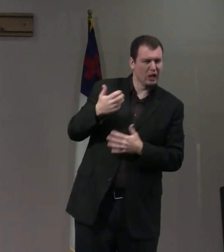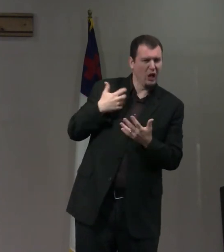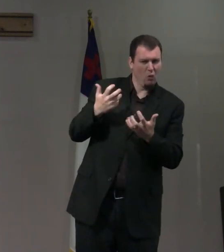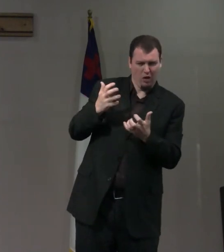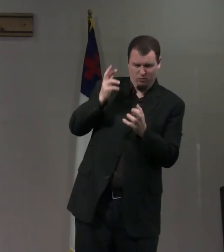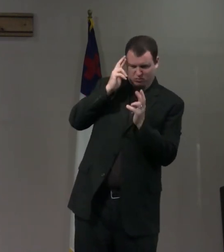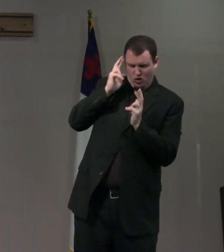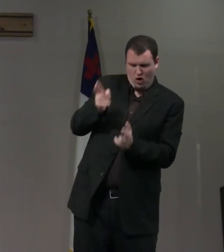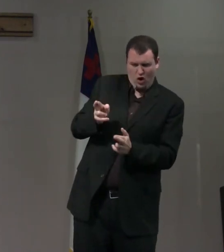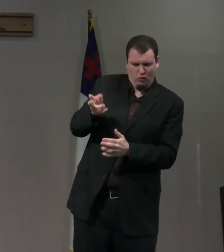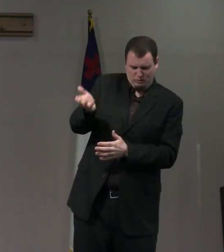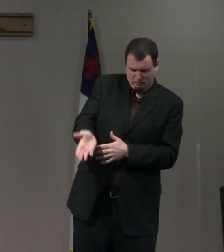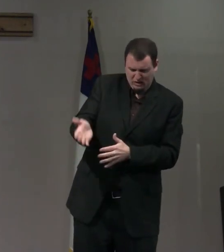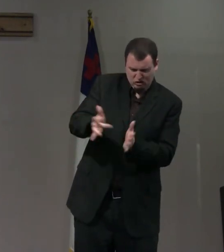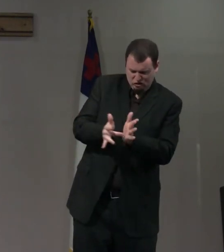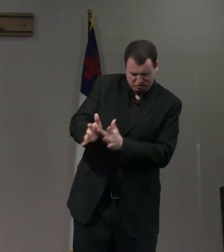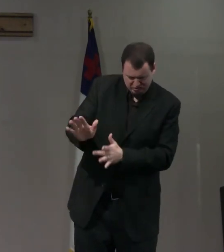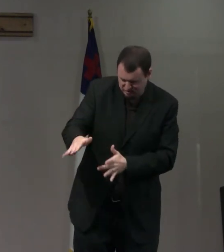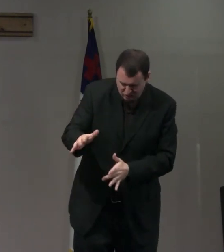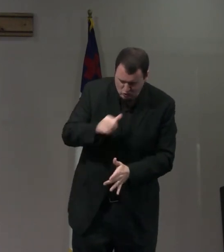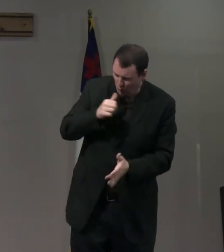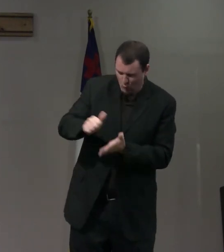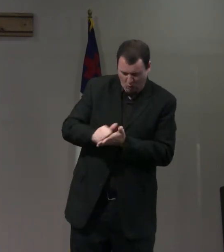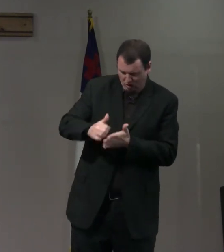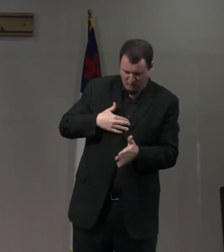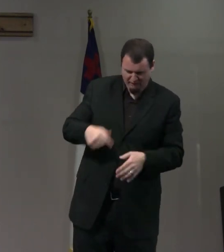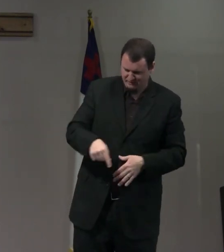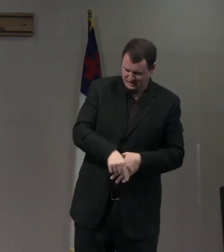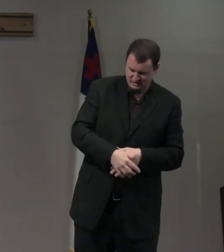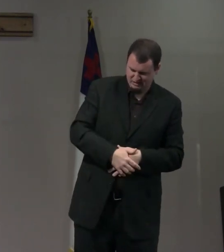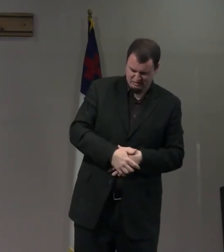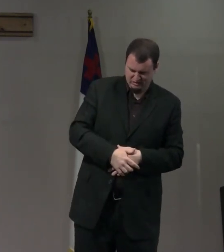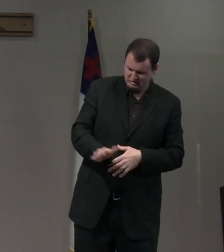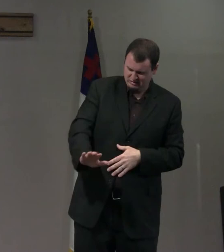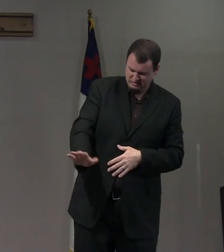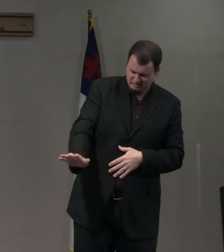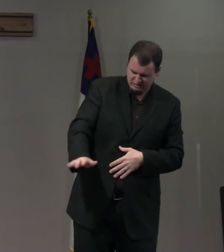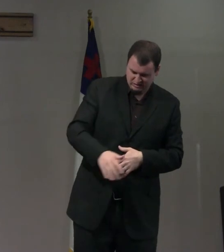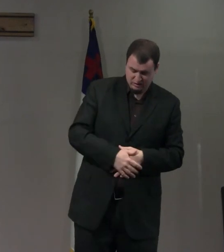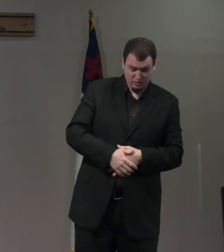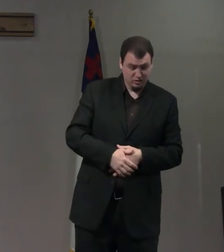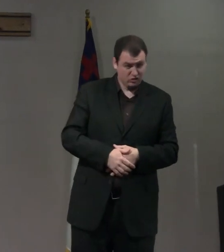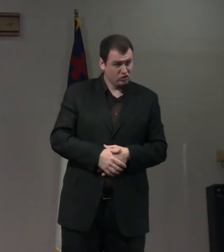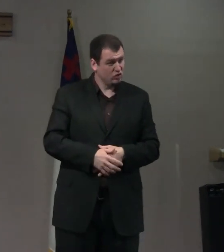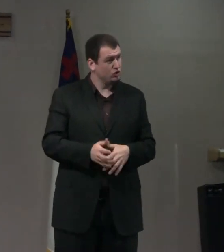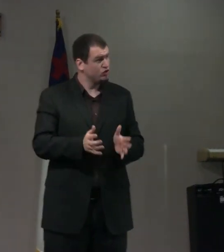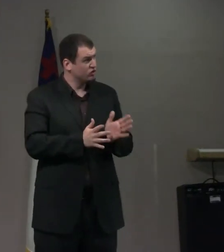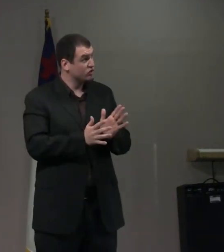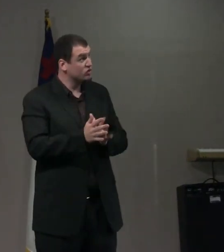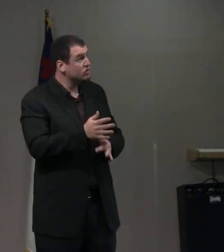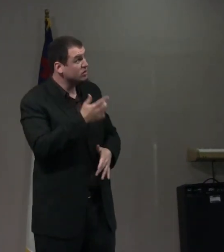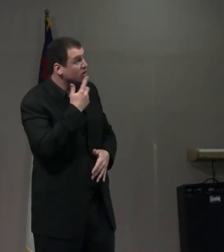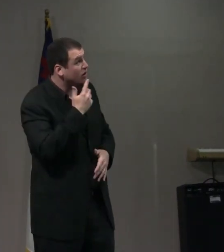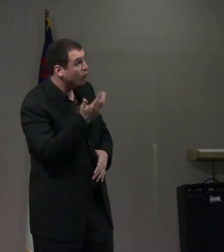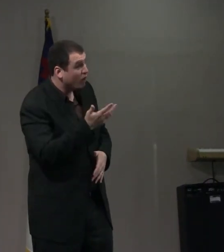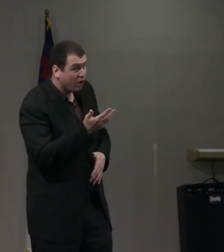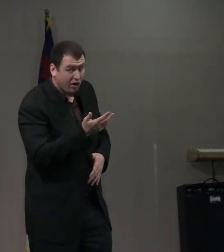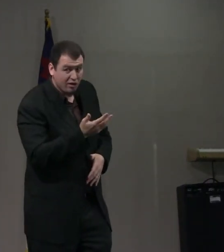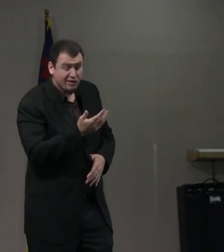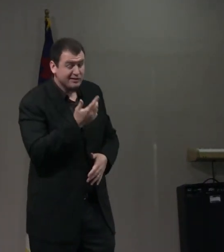You should honor me. You shouldn't be washing my feet." And Jesus said,